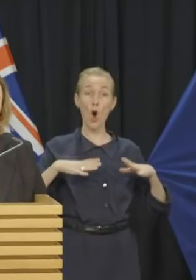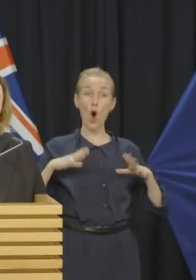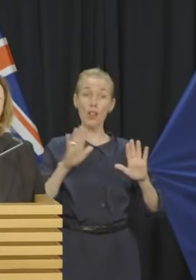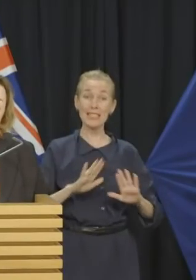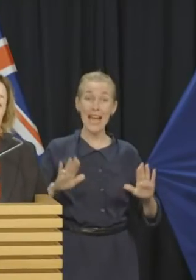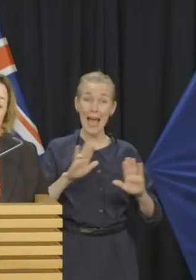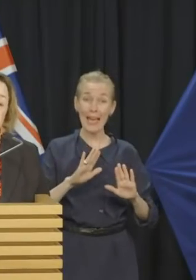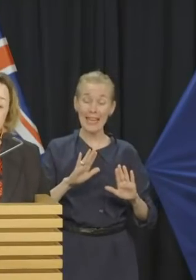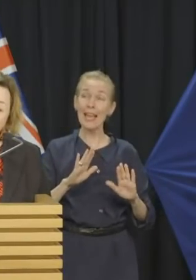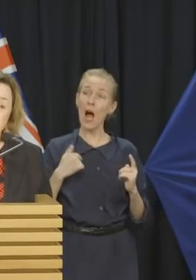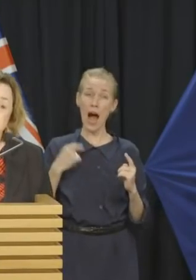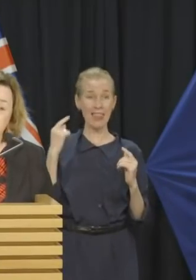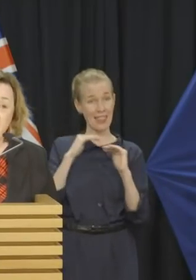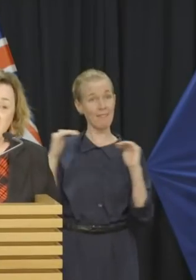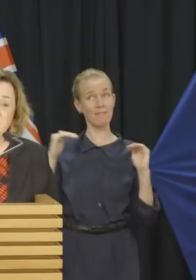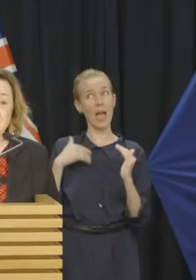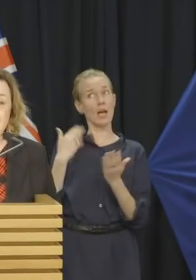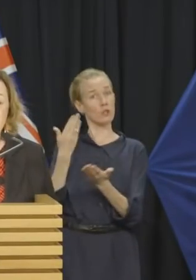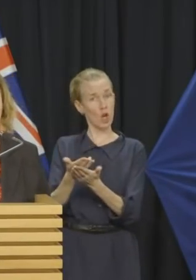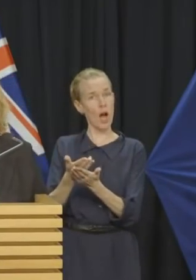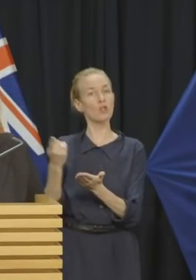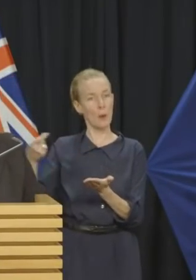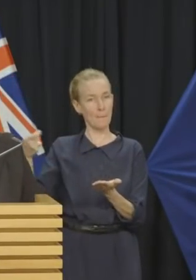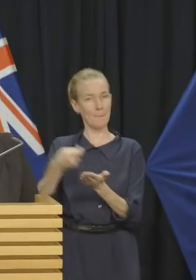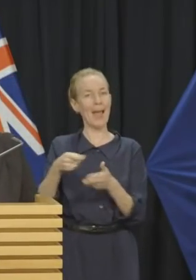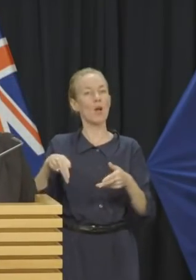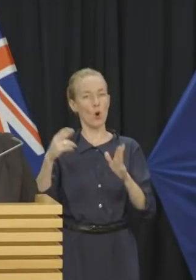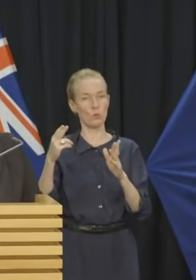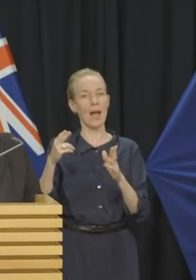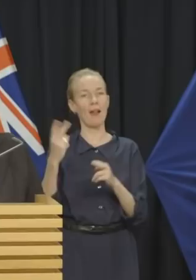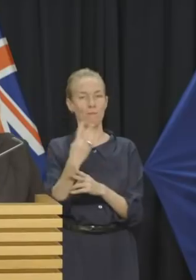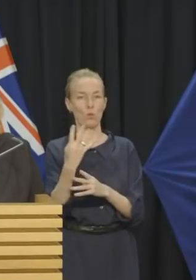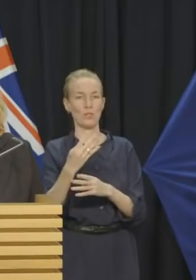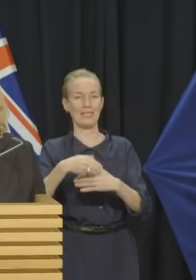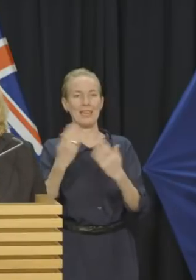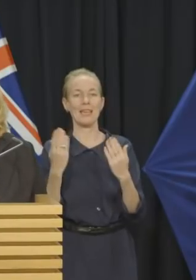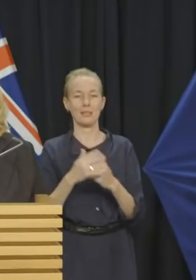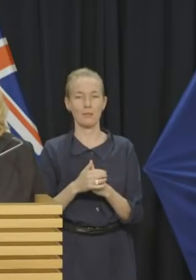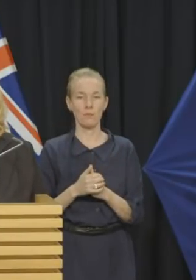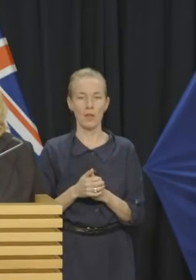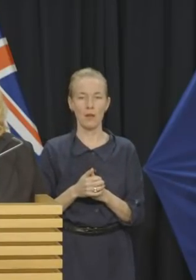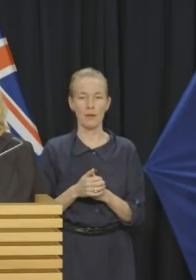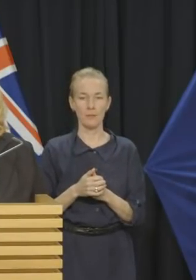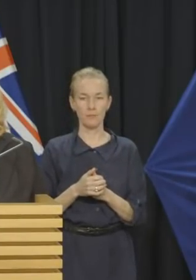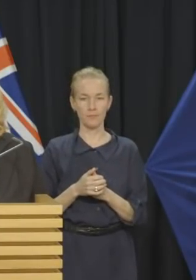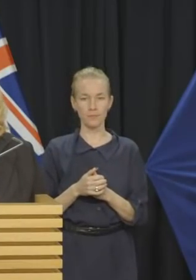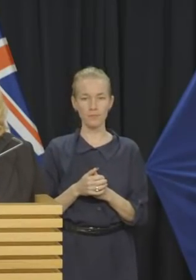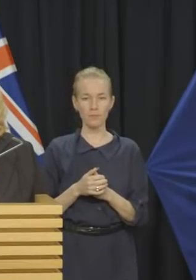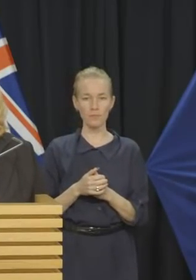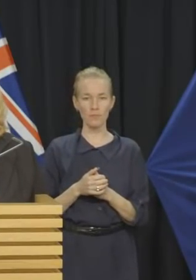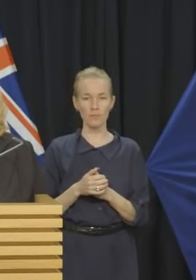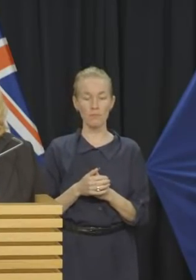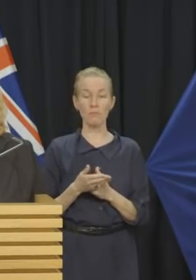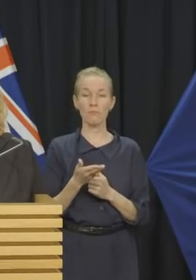is to ask them to contribute to the costs of their managed isolation. Crown Law advice, what was your perfect vision of this, and how did the